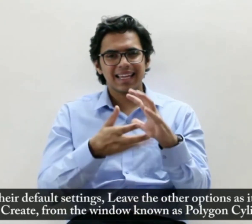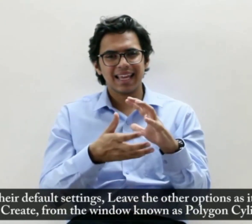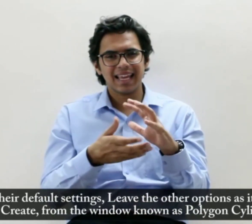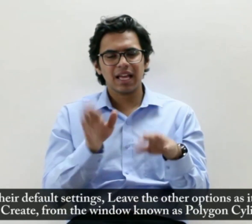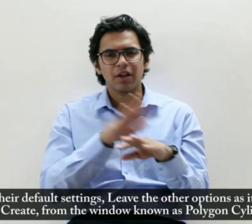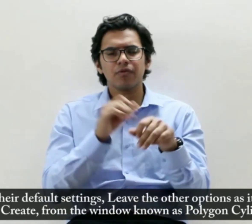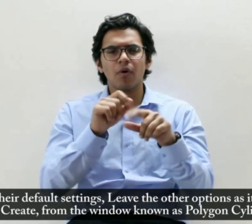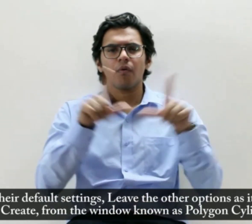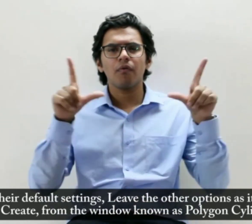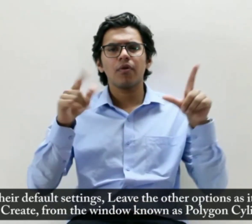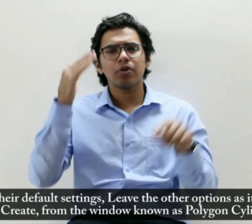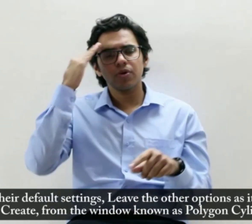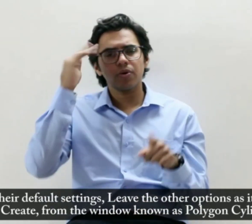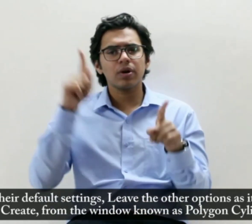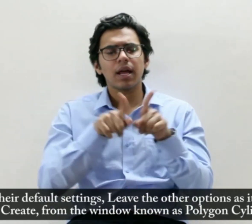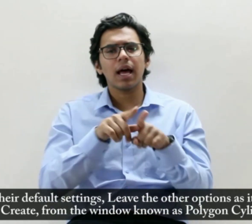as Polygon Cylinder.